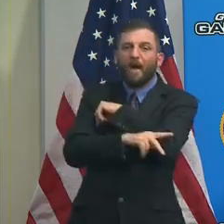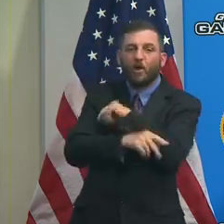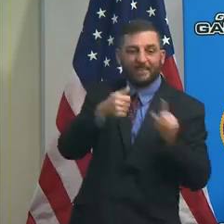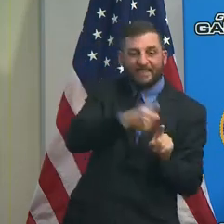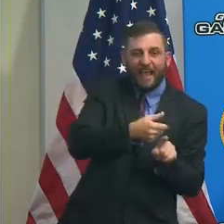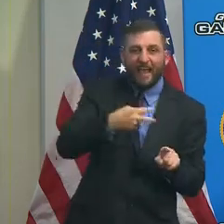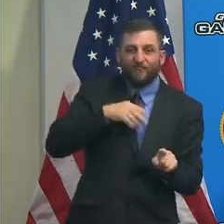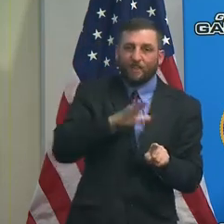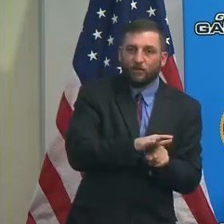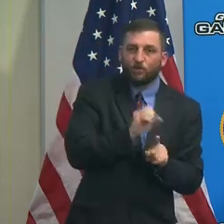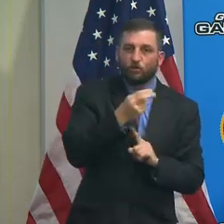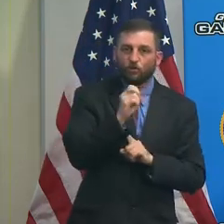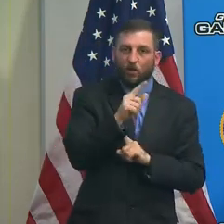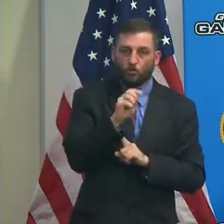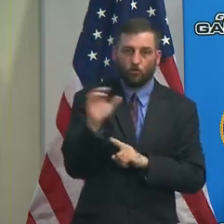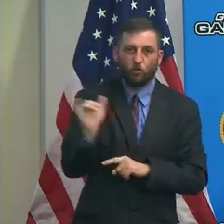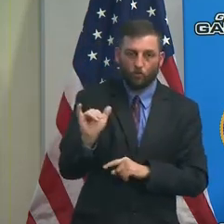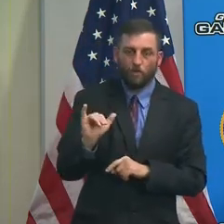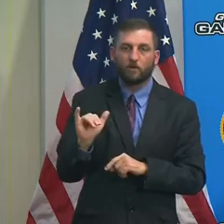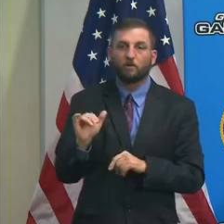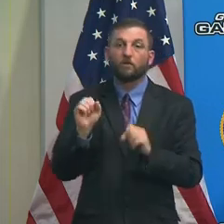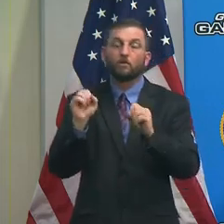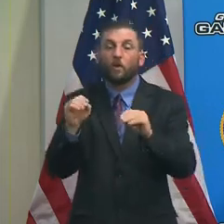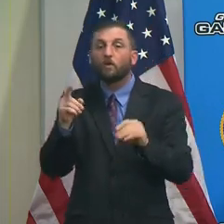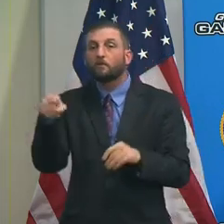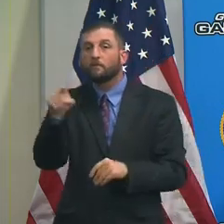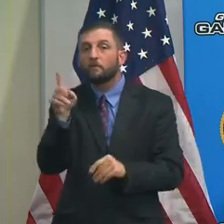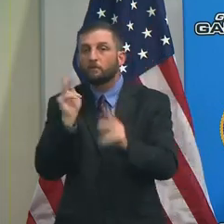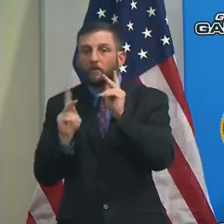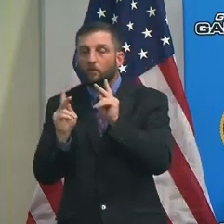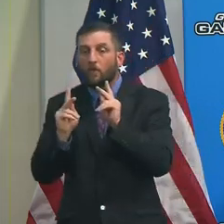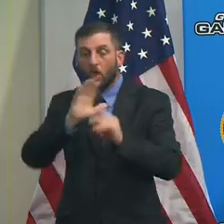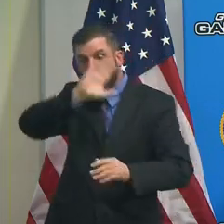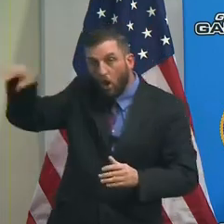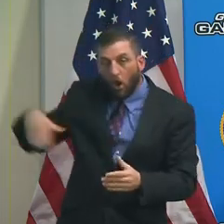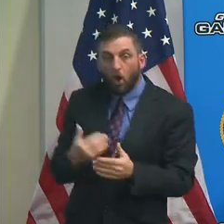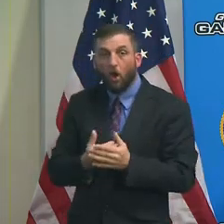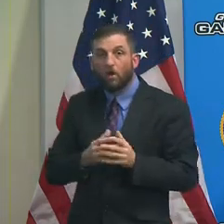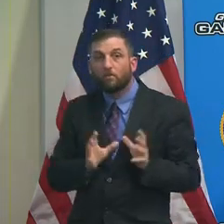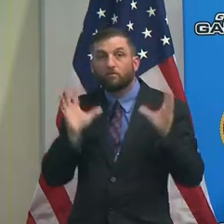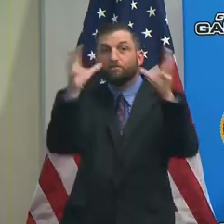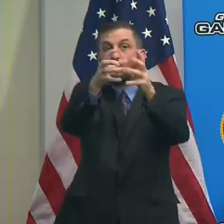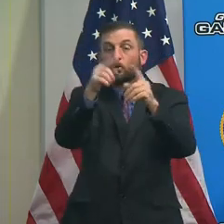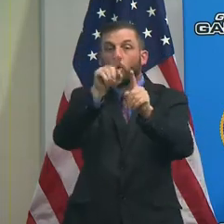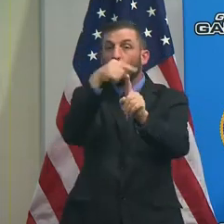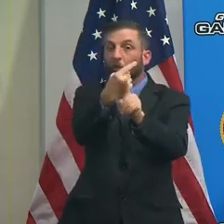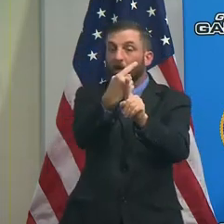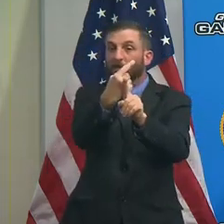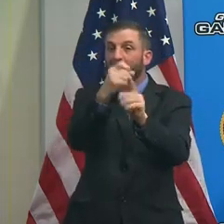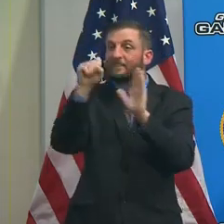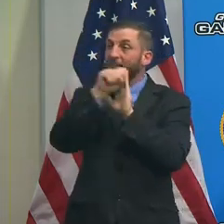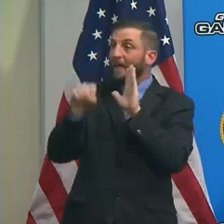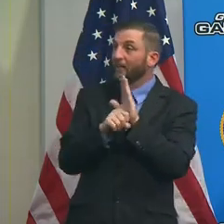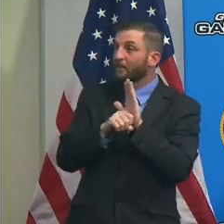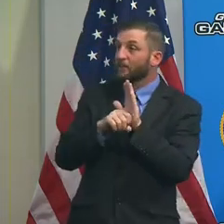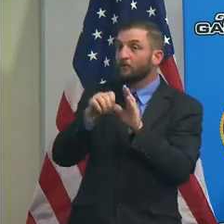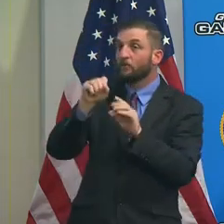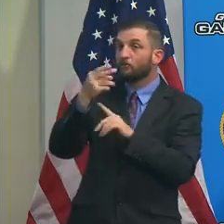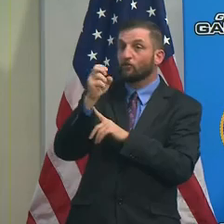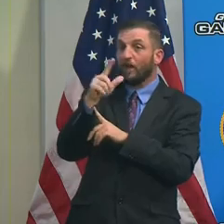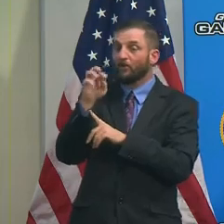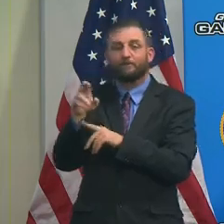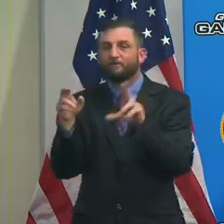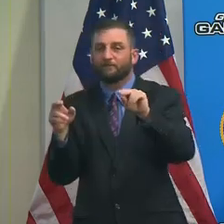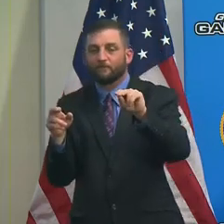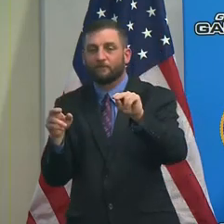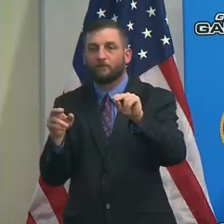as well. So individuals are not all coming to the state shelters. And so we